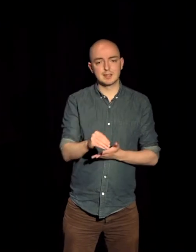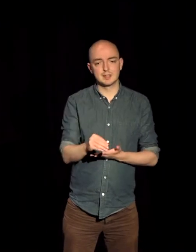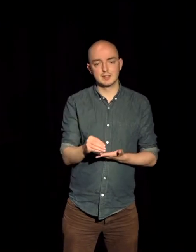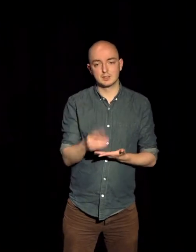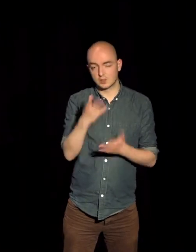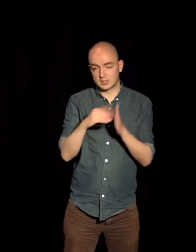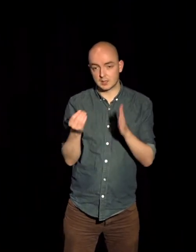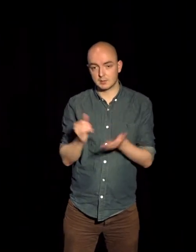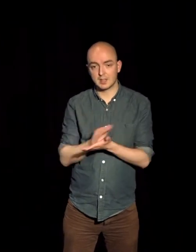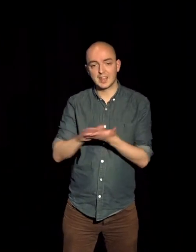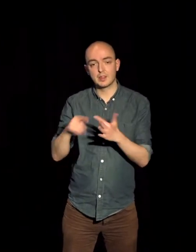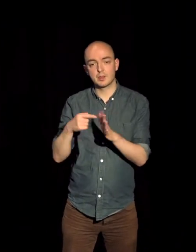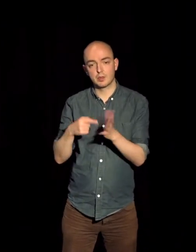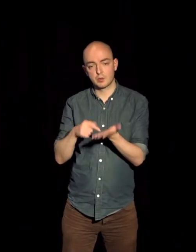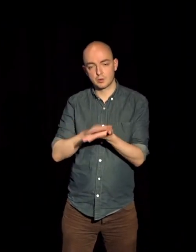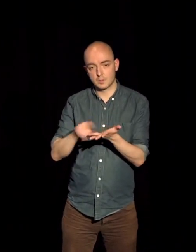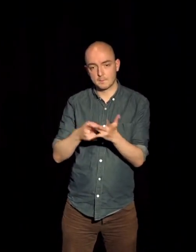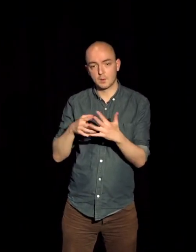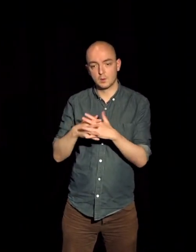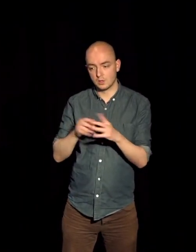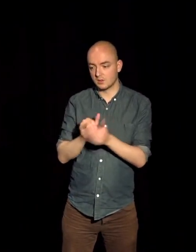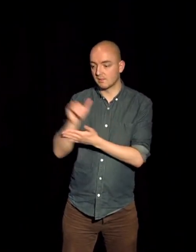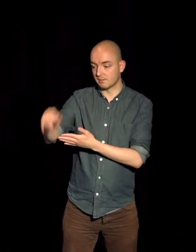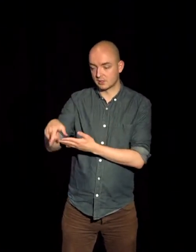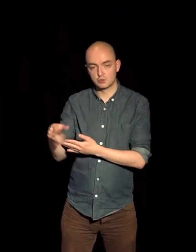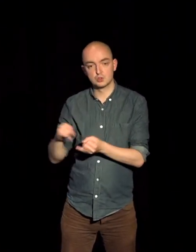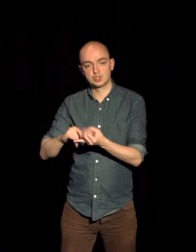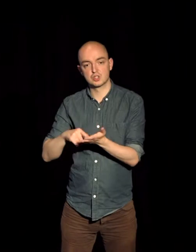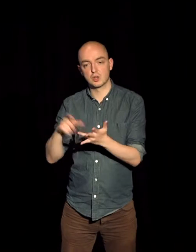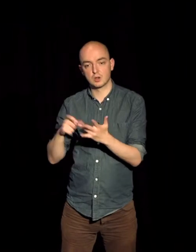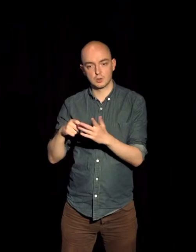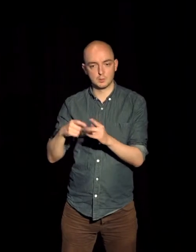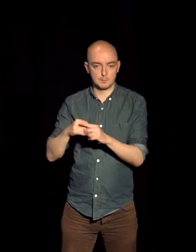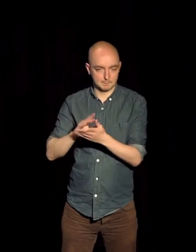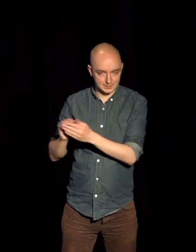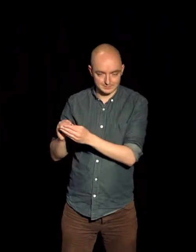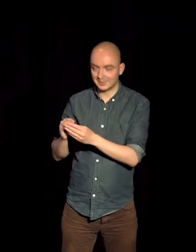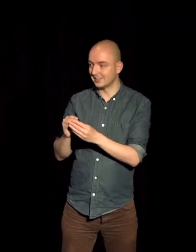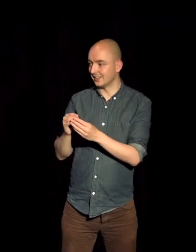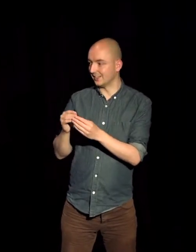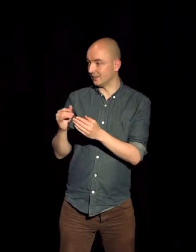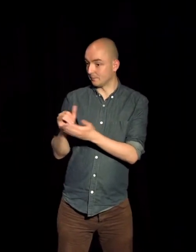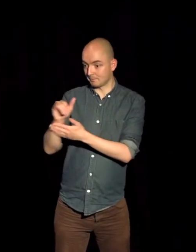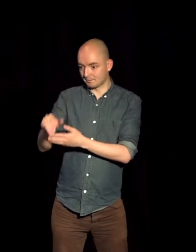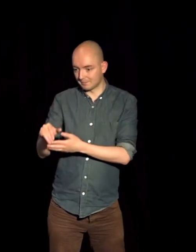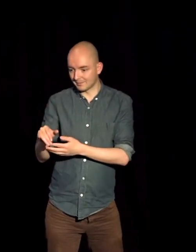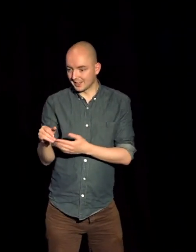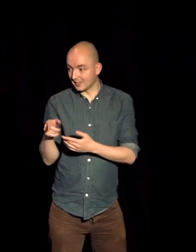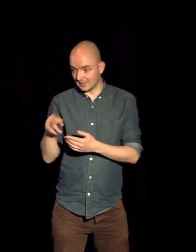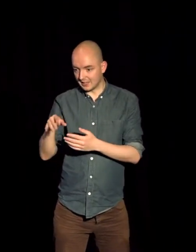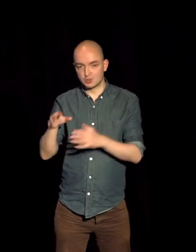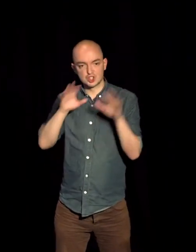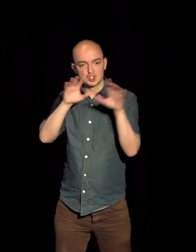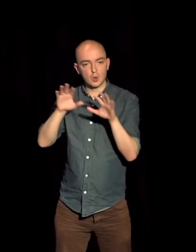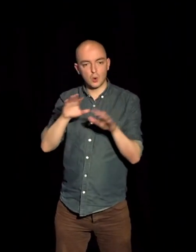of this much snow in Heathrow. Stockholm's open, they've got this much snow. They pay for the snow clearing because they get a lot of